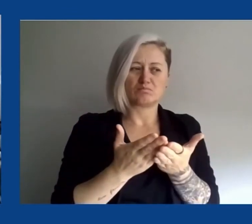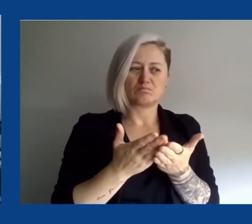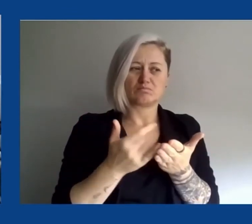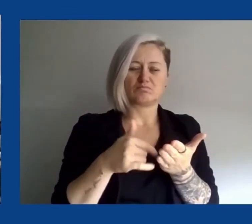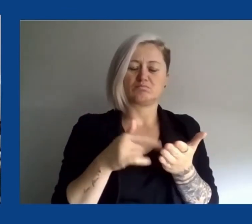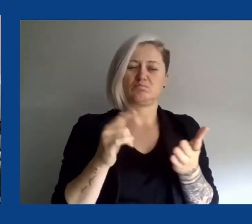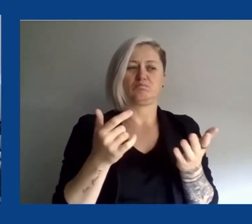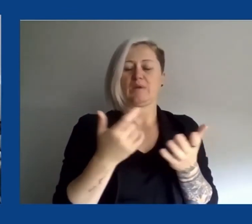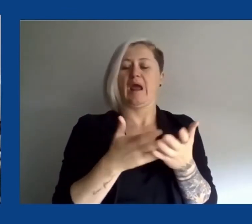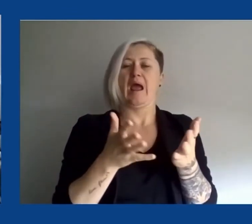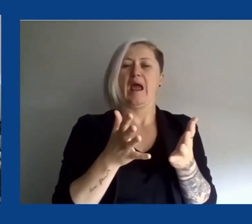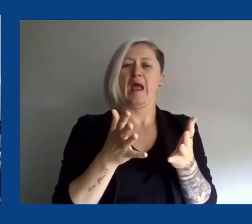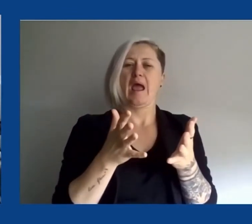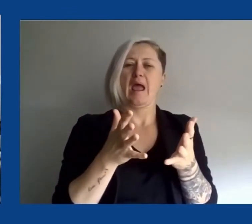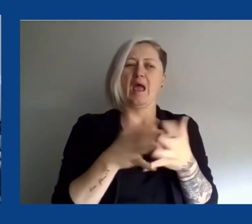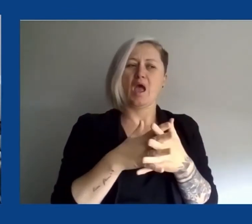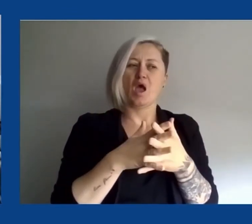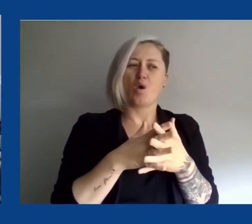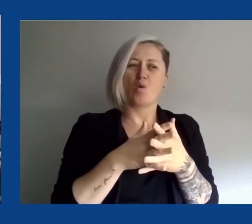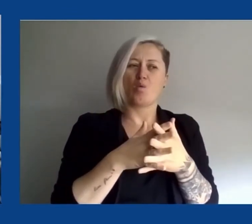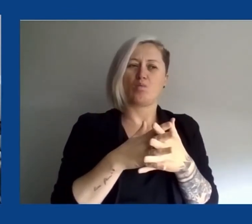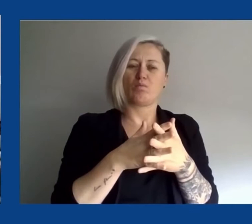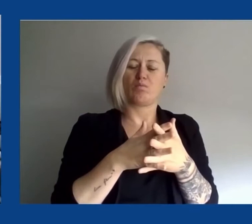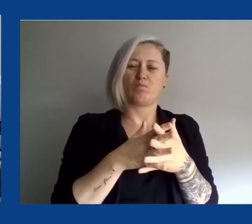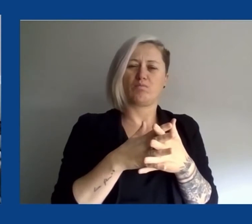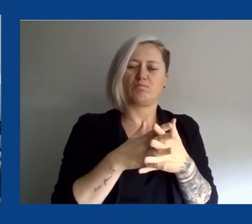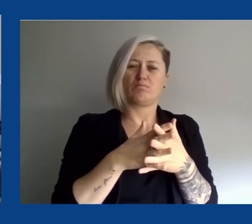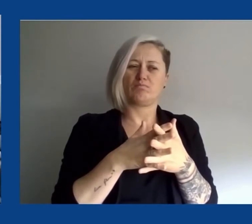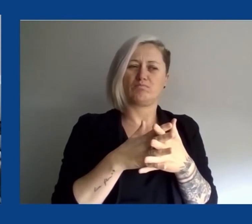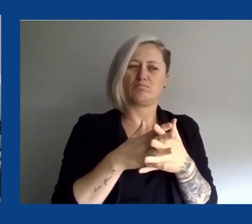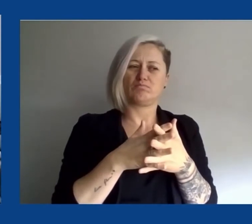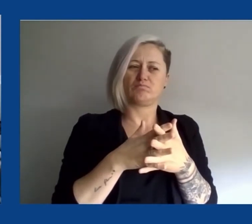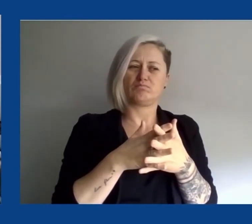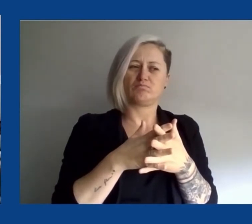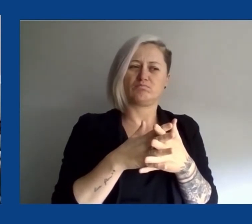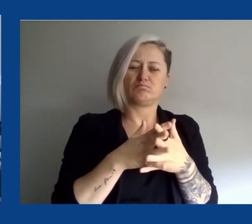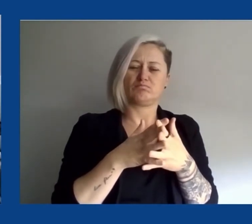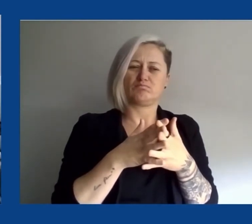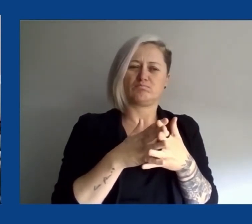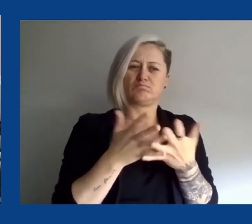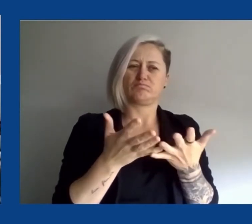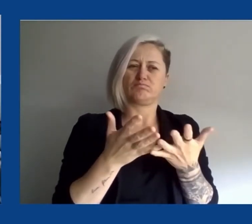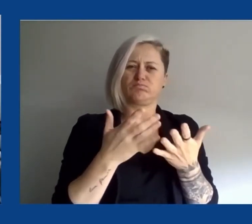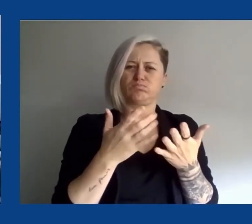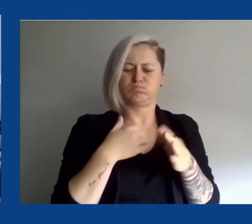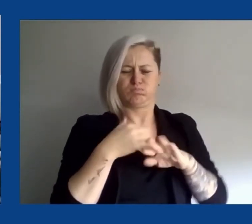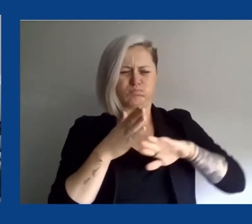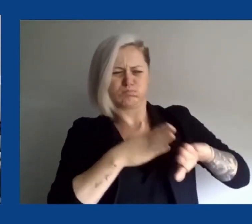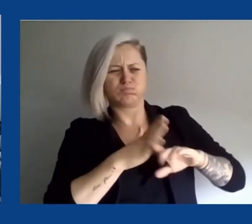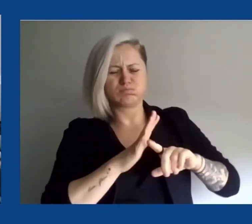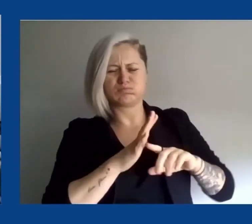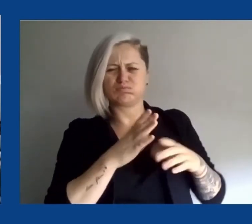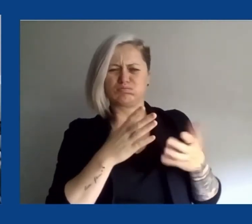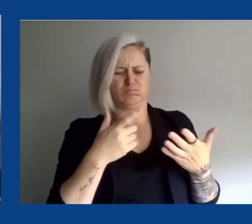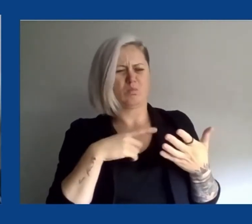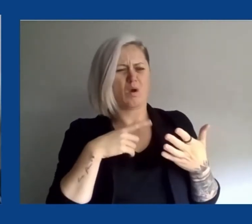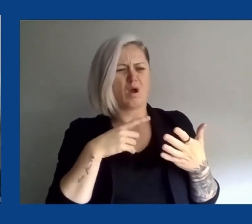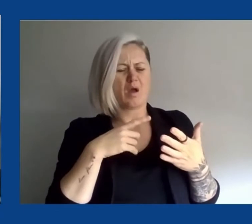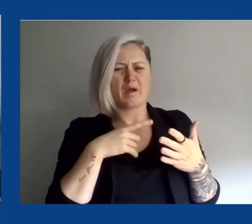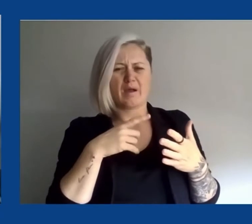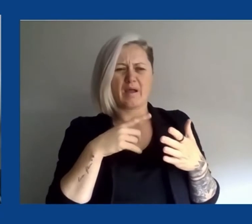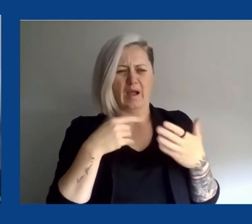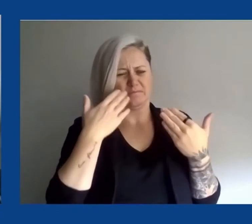how we were marginalised. And then I had to understand why we were marginalised. I